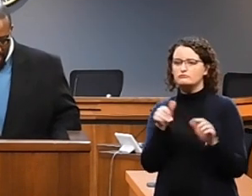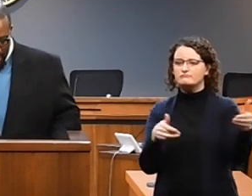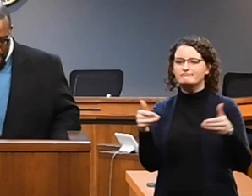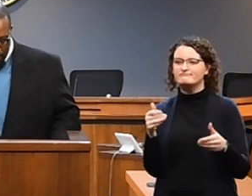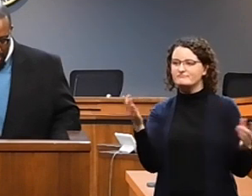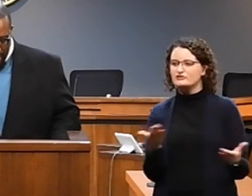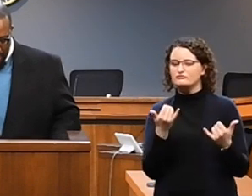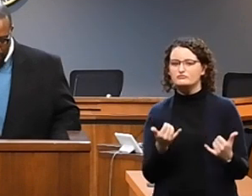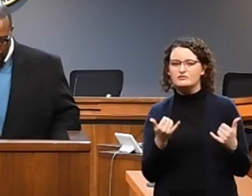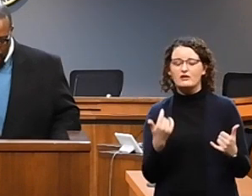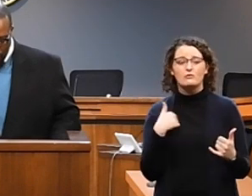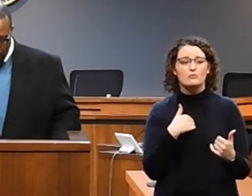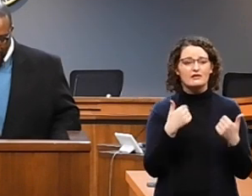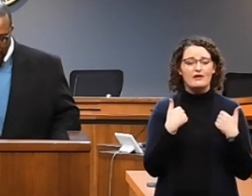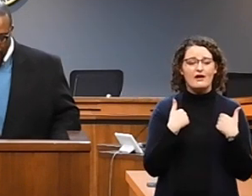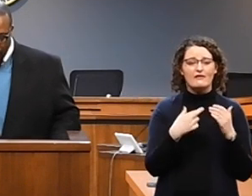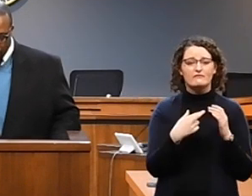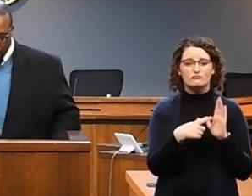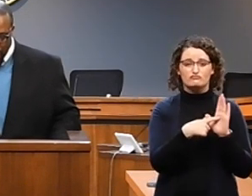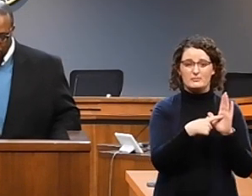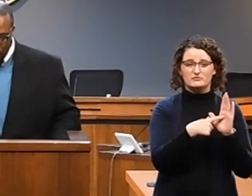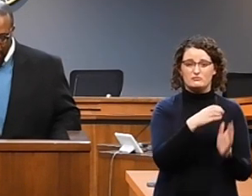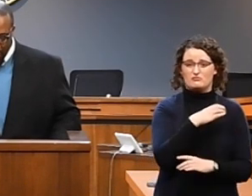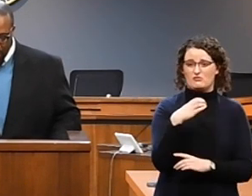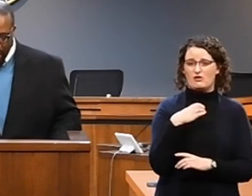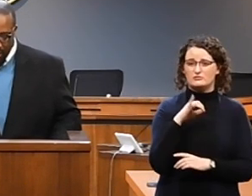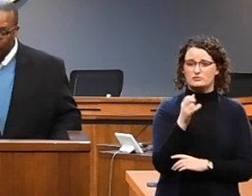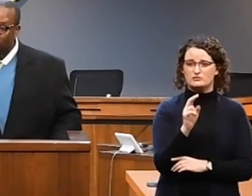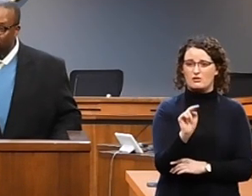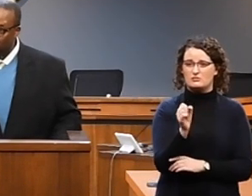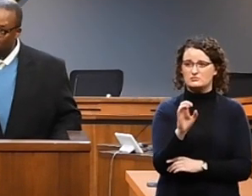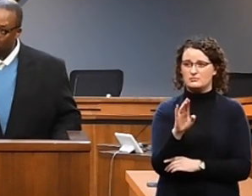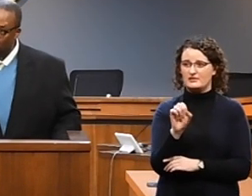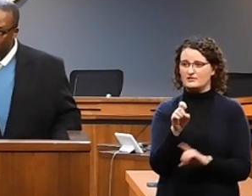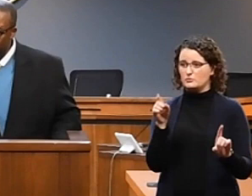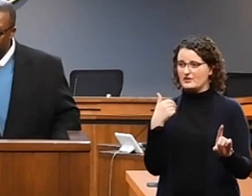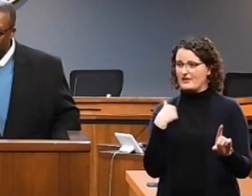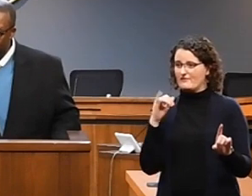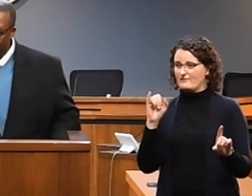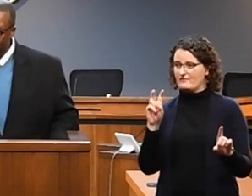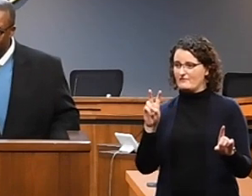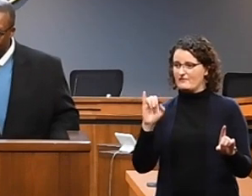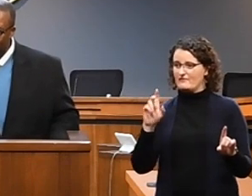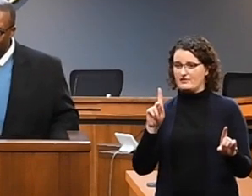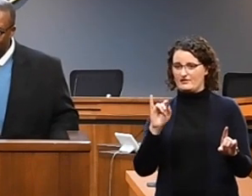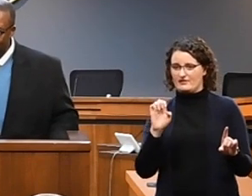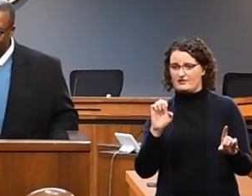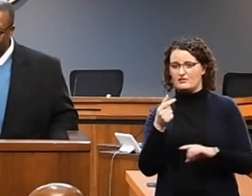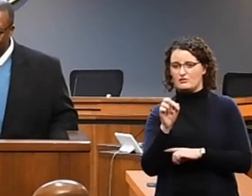today. We have representing Congressman John Sarbanes, we have Ms. Vicky Garcia.